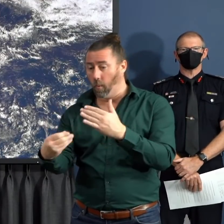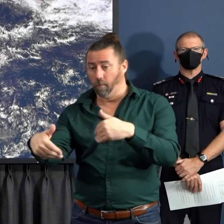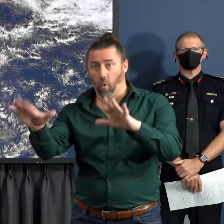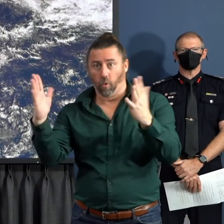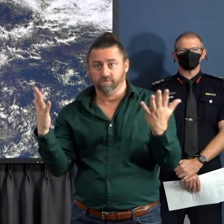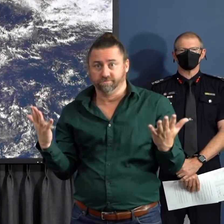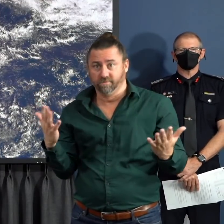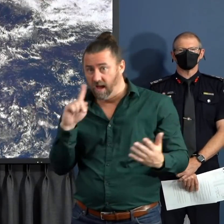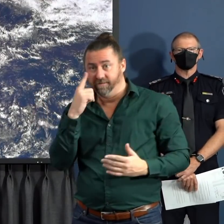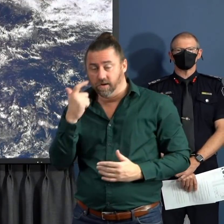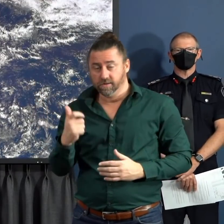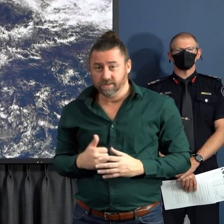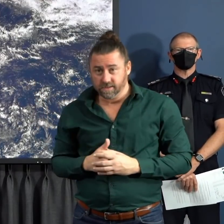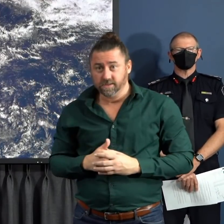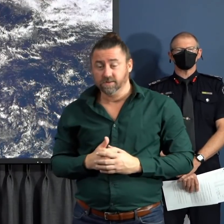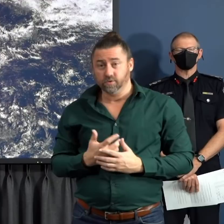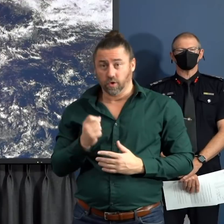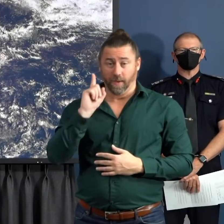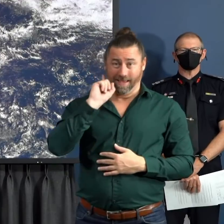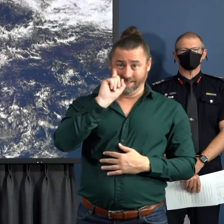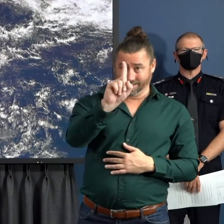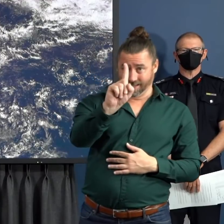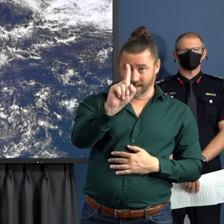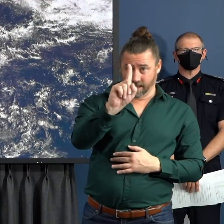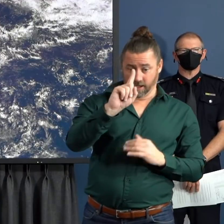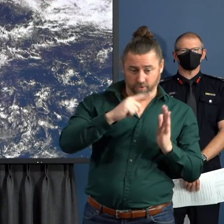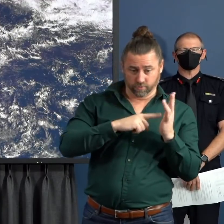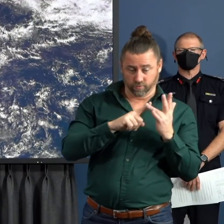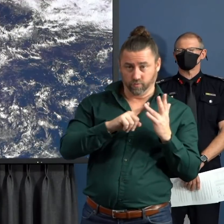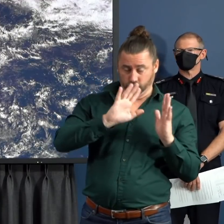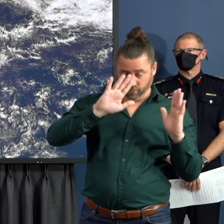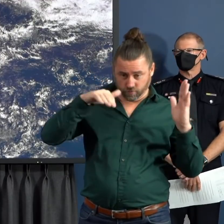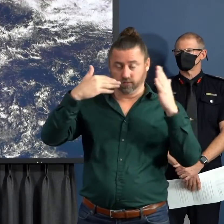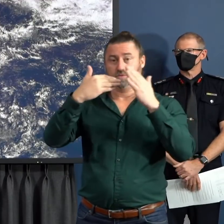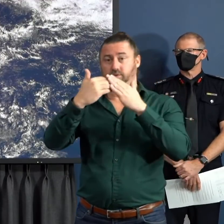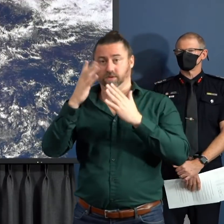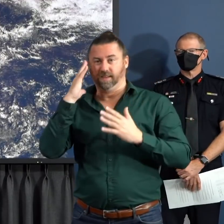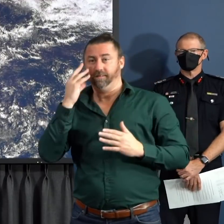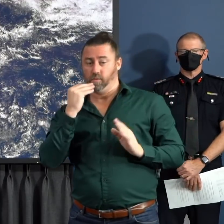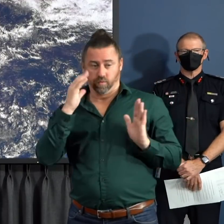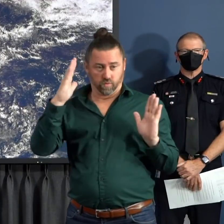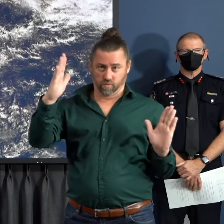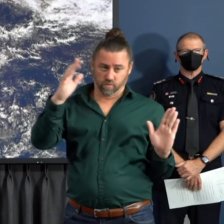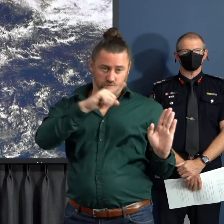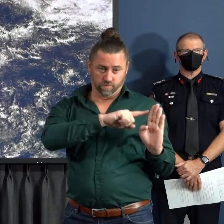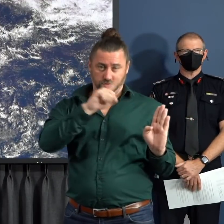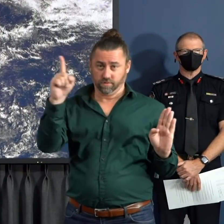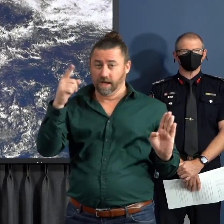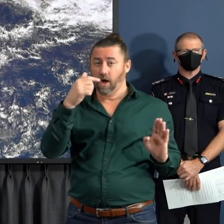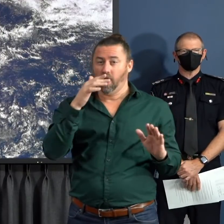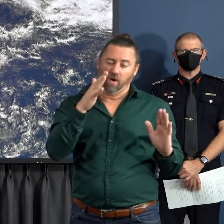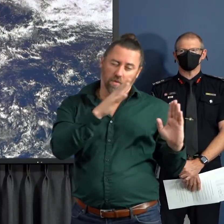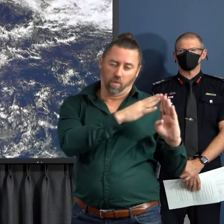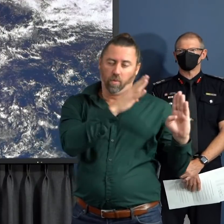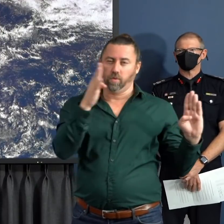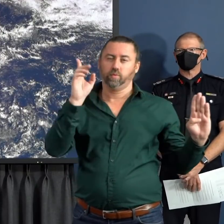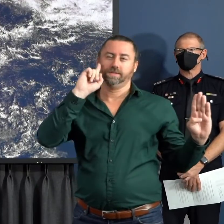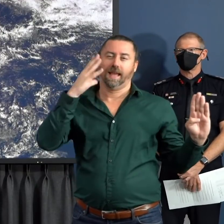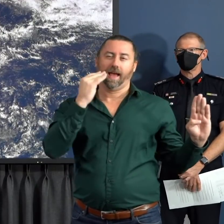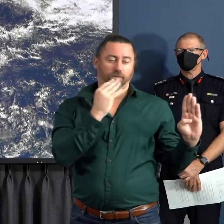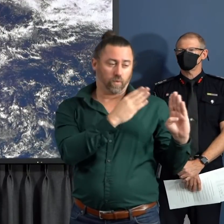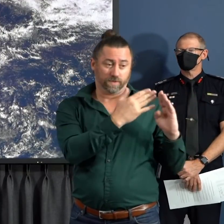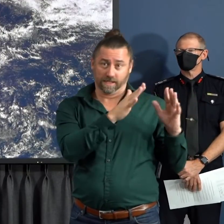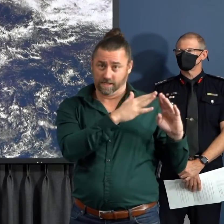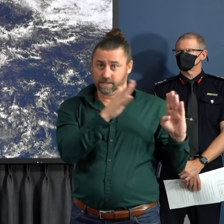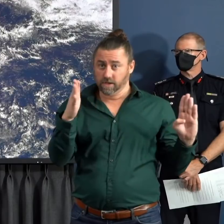25th until just yesterday afternoon, we've received and responded to some 6,000 calls for service